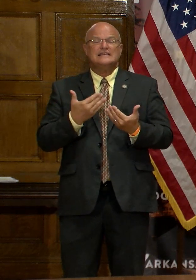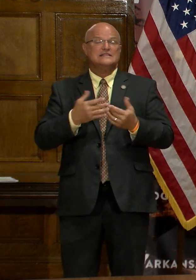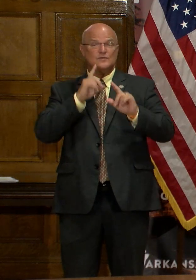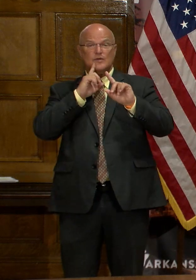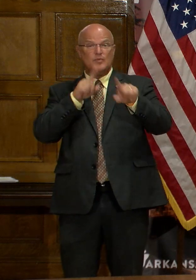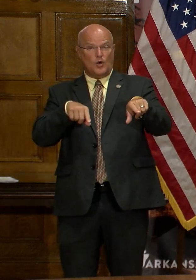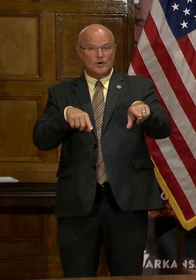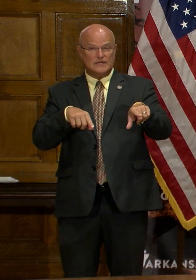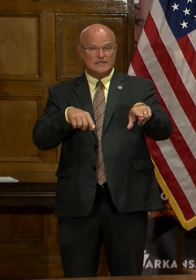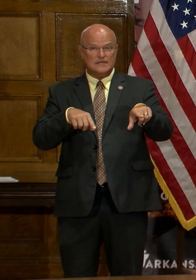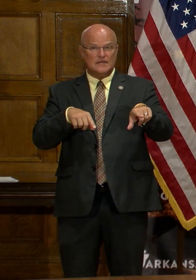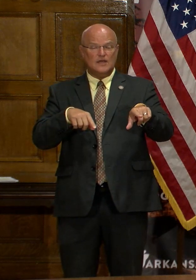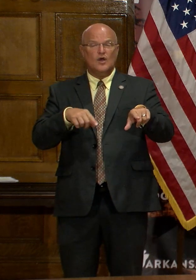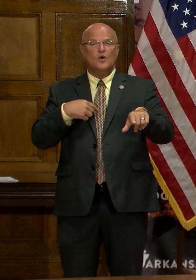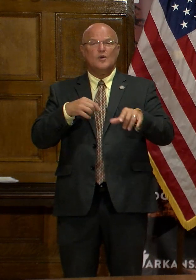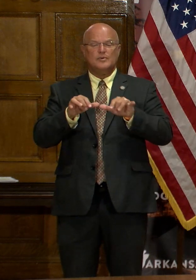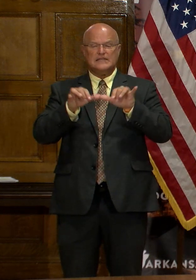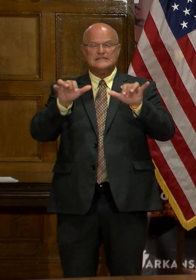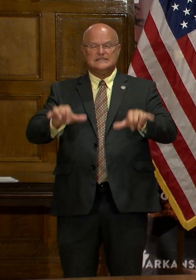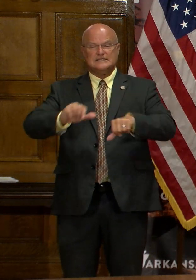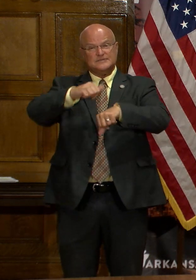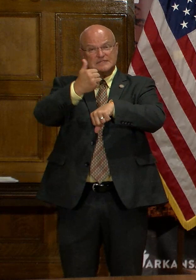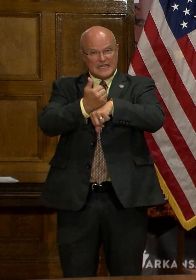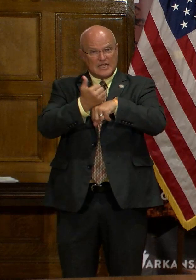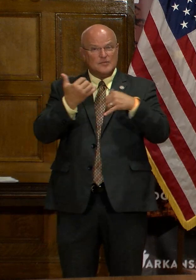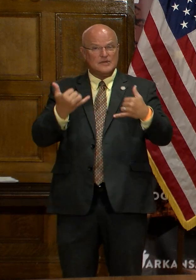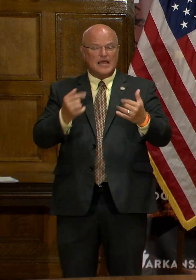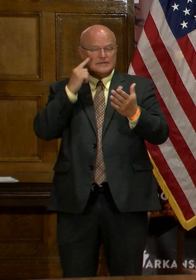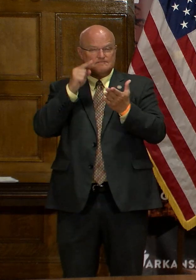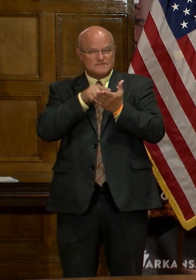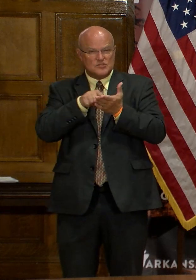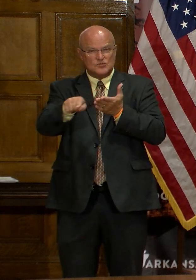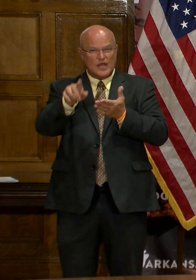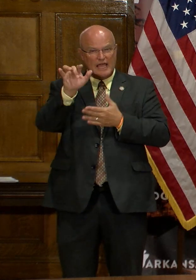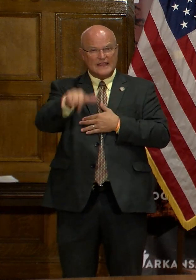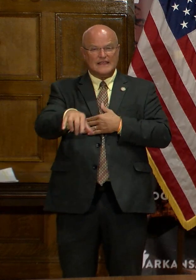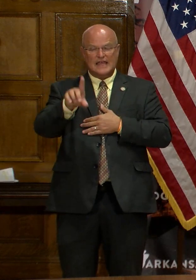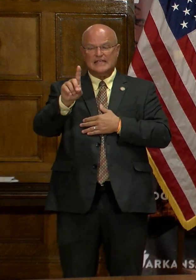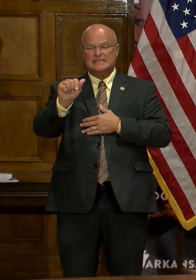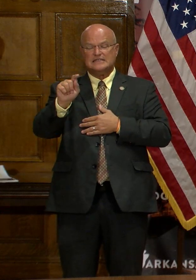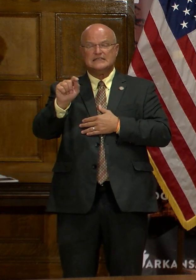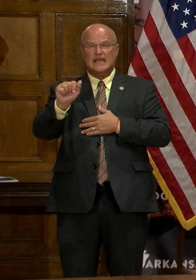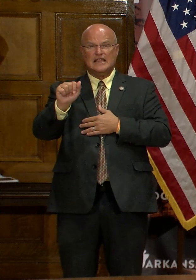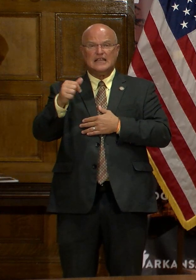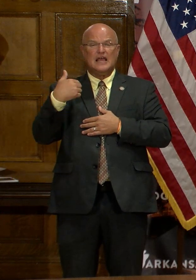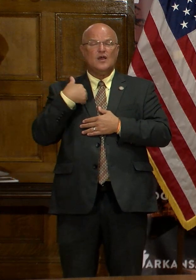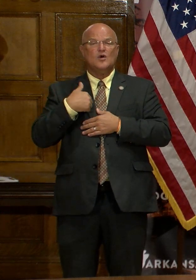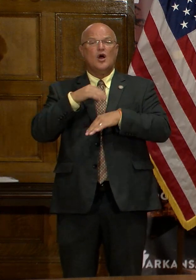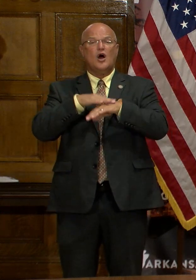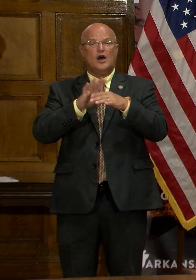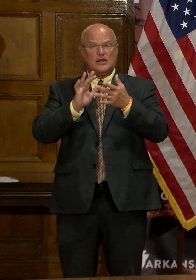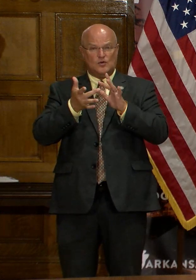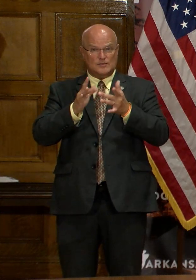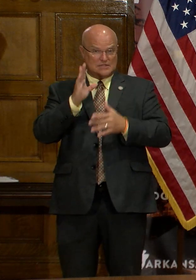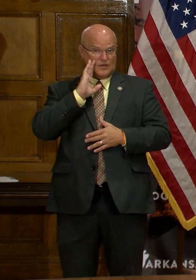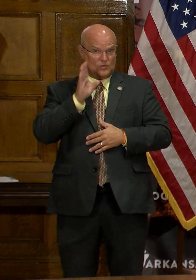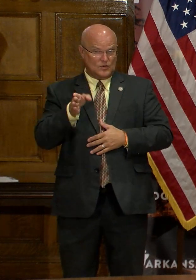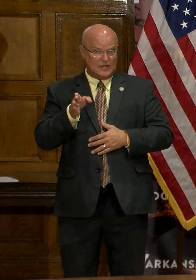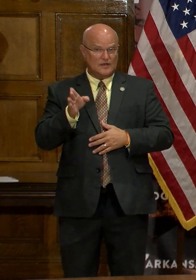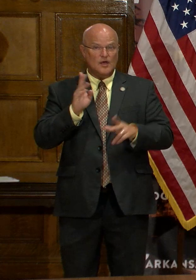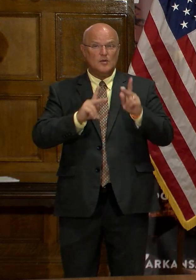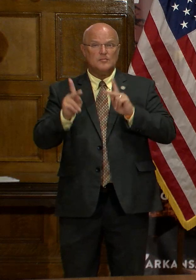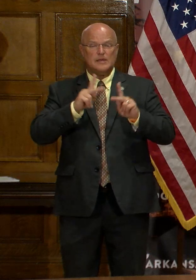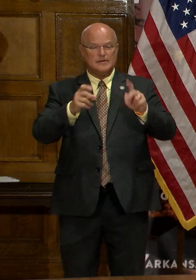report them. We've put a system into place to track those data, and we'll be putting them on our website so that people